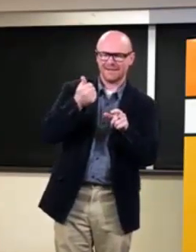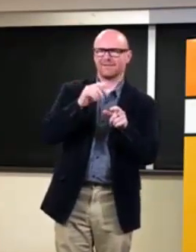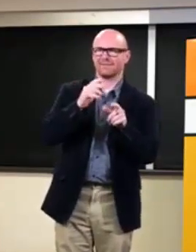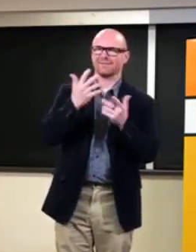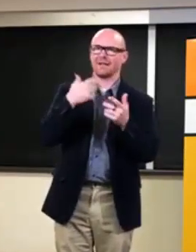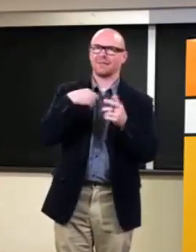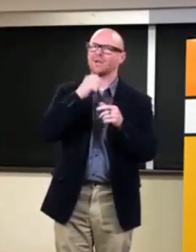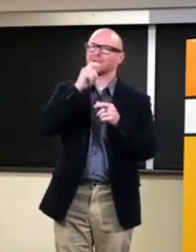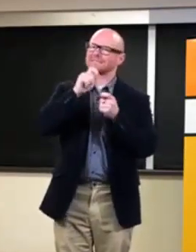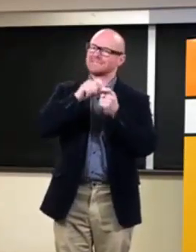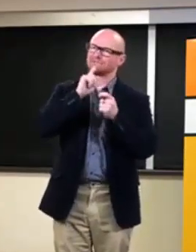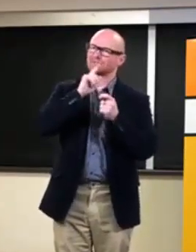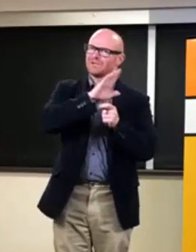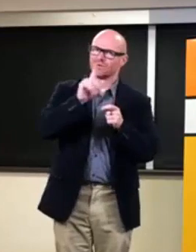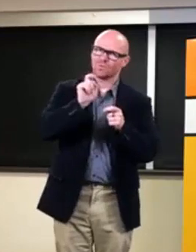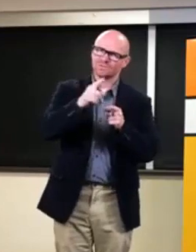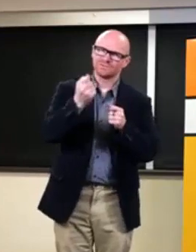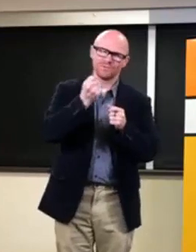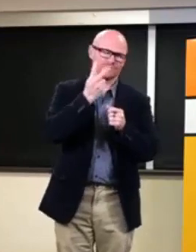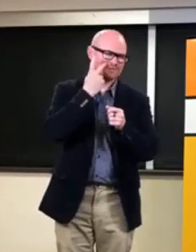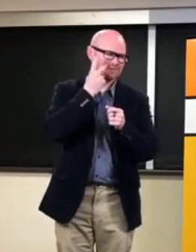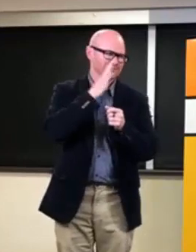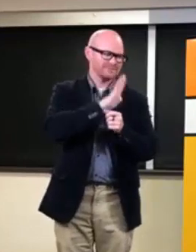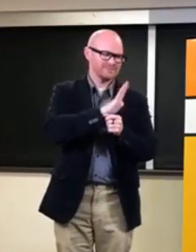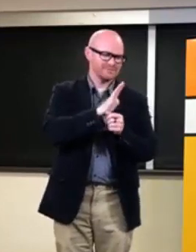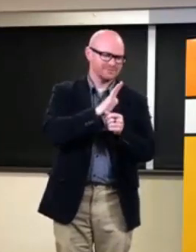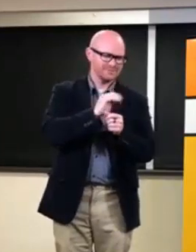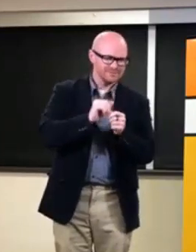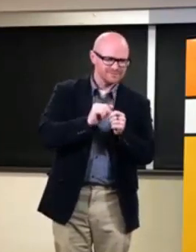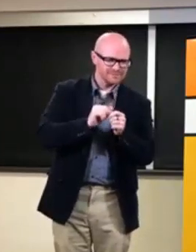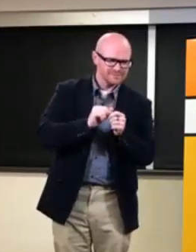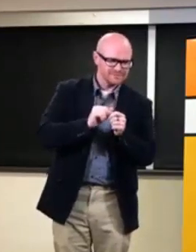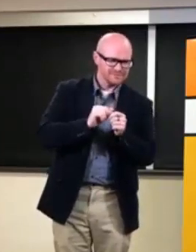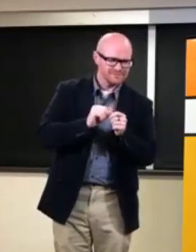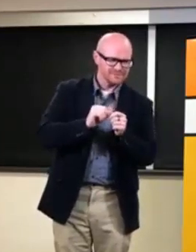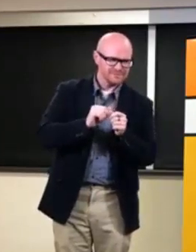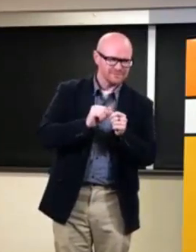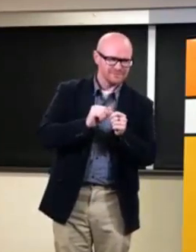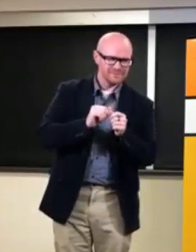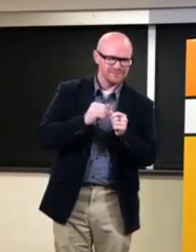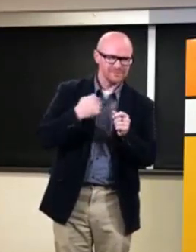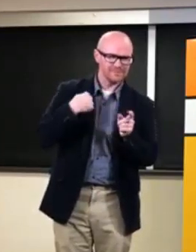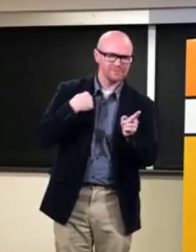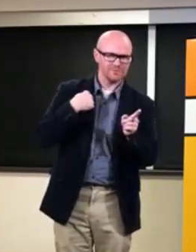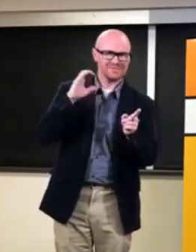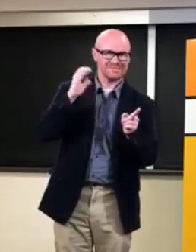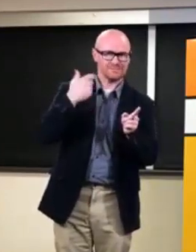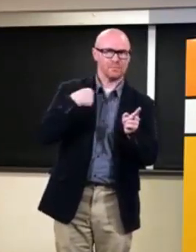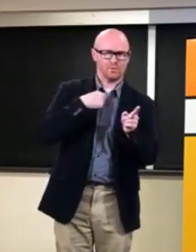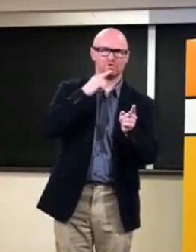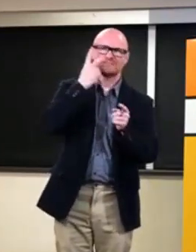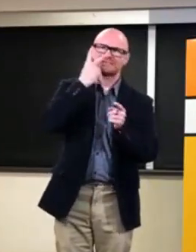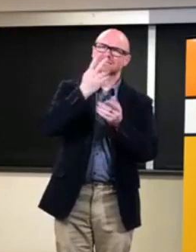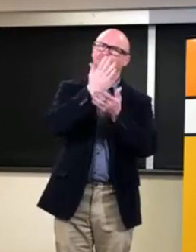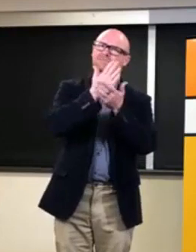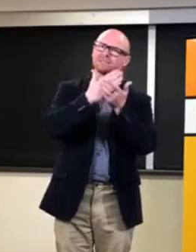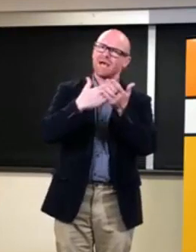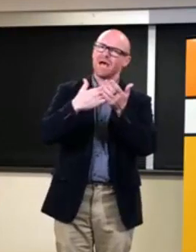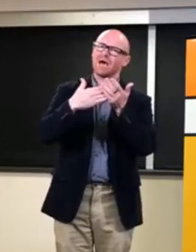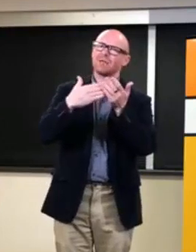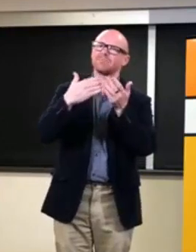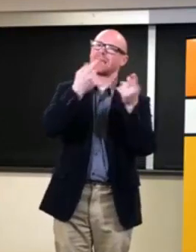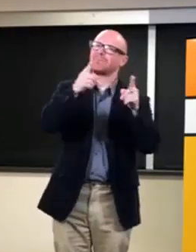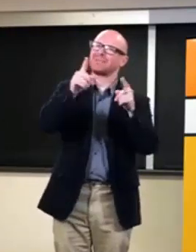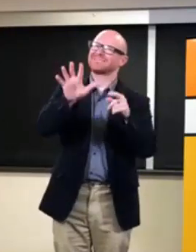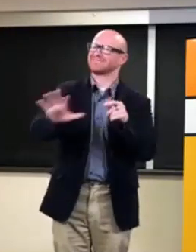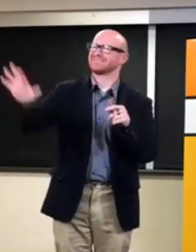that or any kind of handle on what's going on that might be encouraging? We're seeing some trending in Australia, for instance.